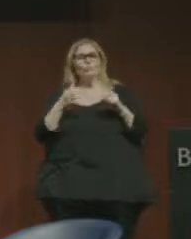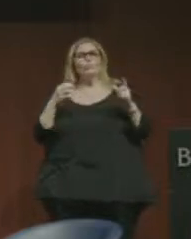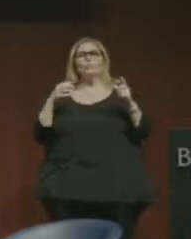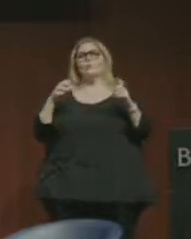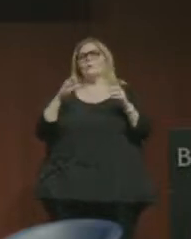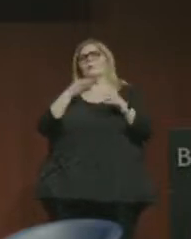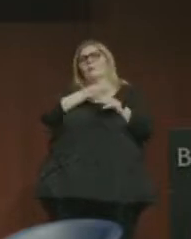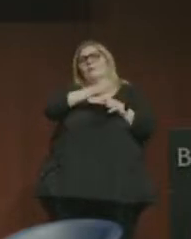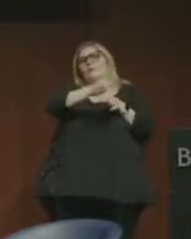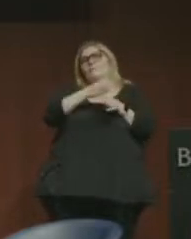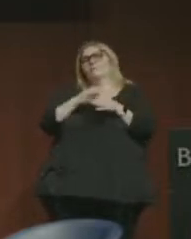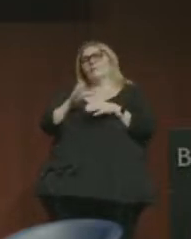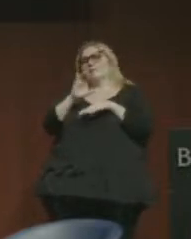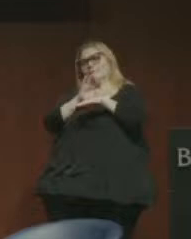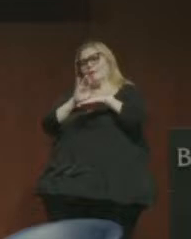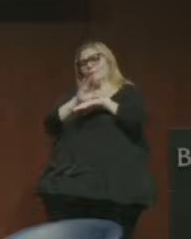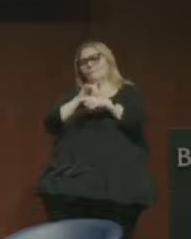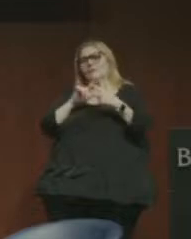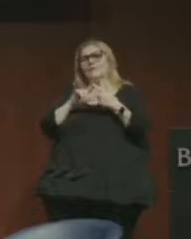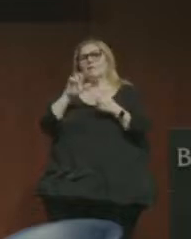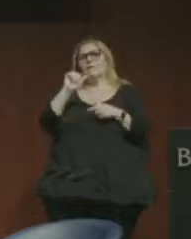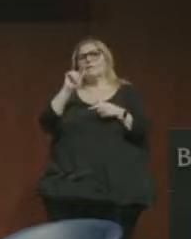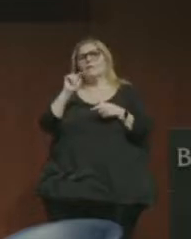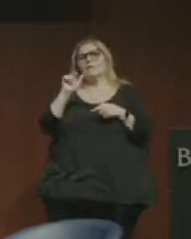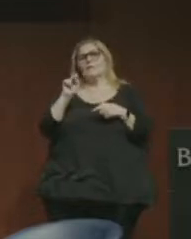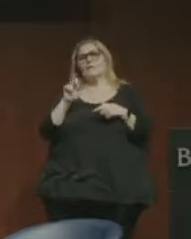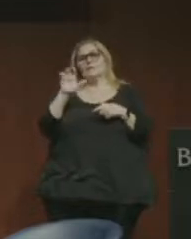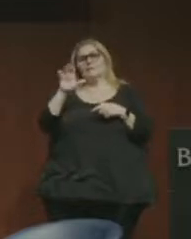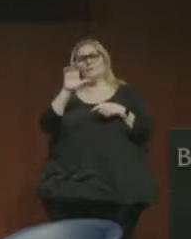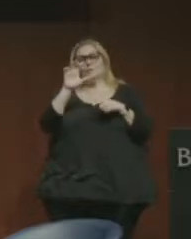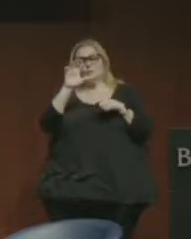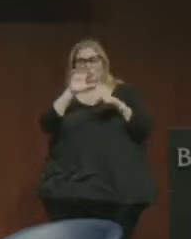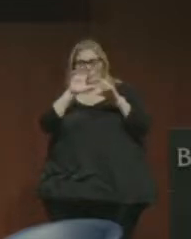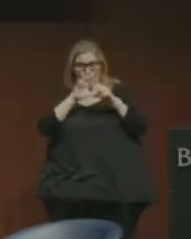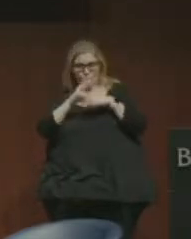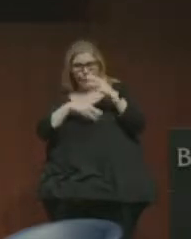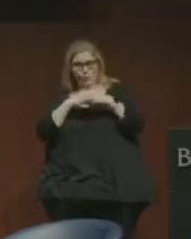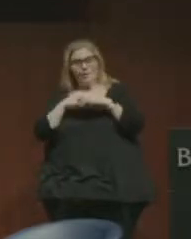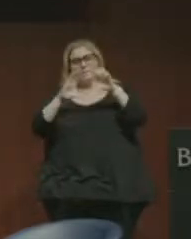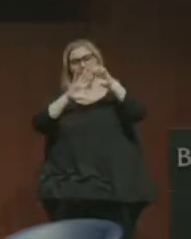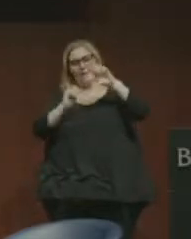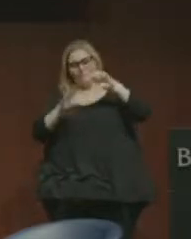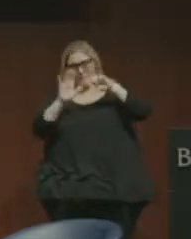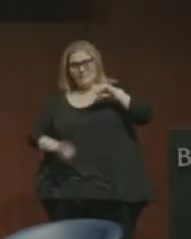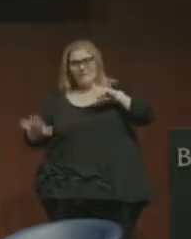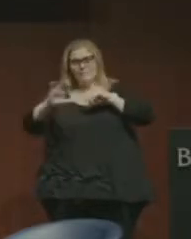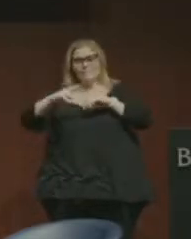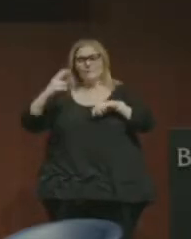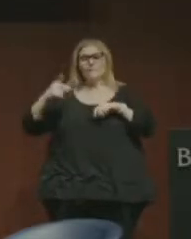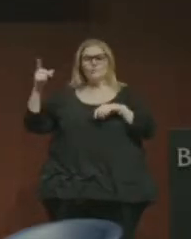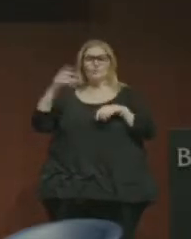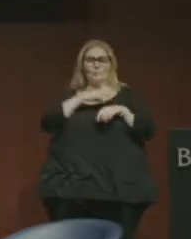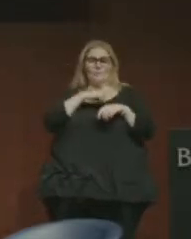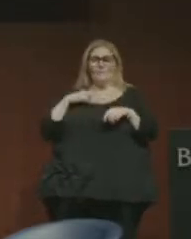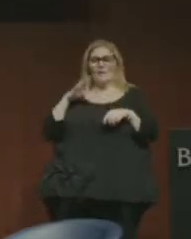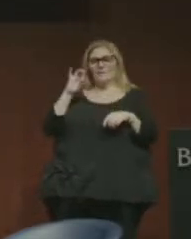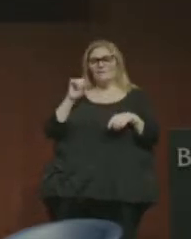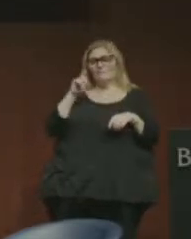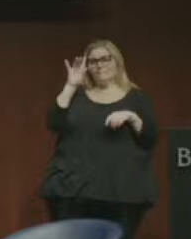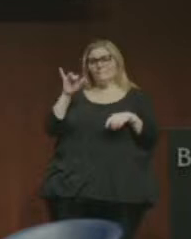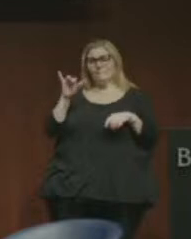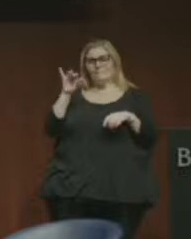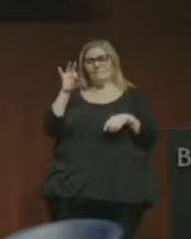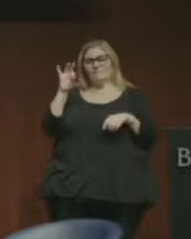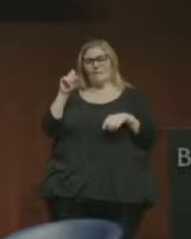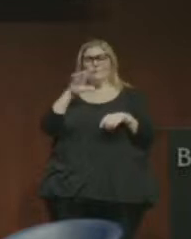in the fields of Caribbean, Atlantic world, and African diaspora history. Dr. Lightfoot is also faculty fellow in the Department